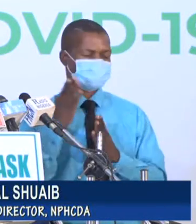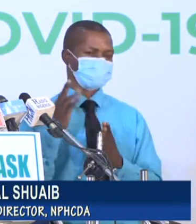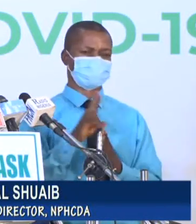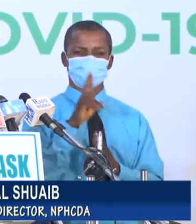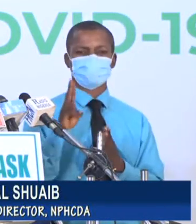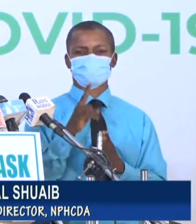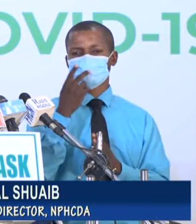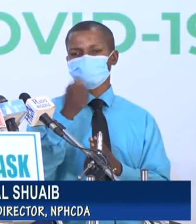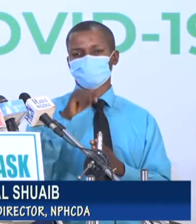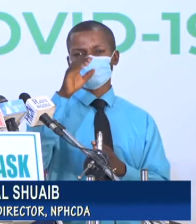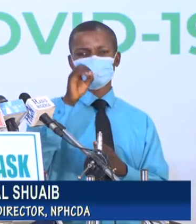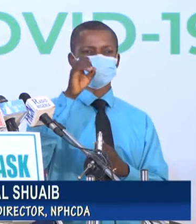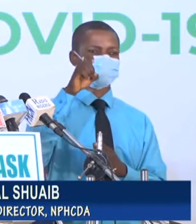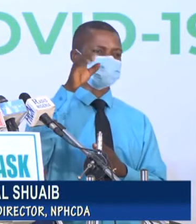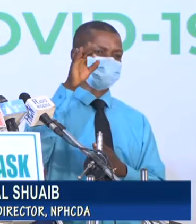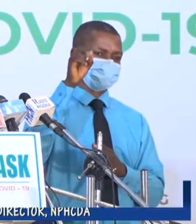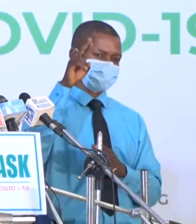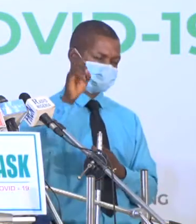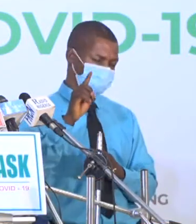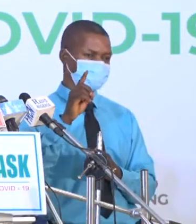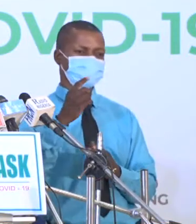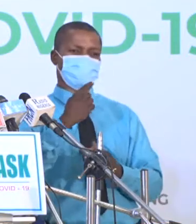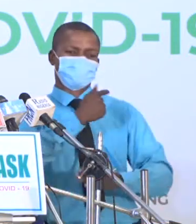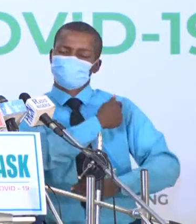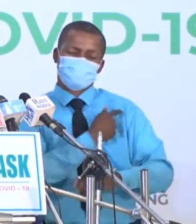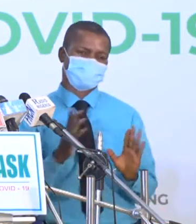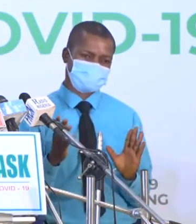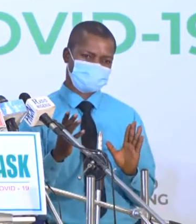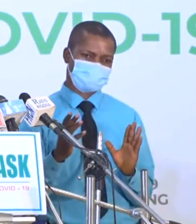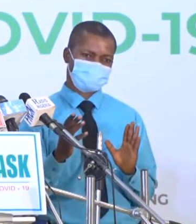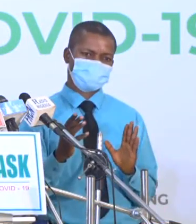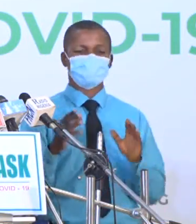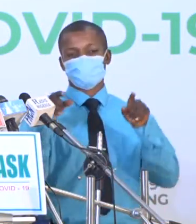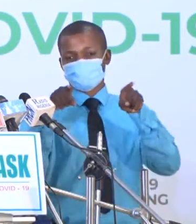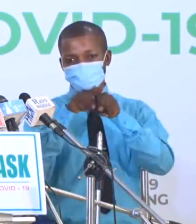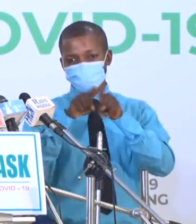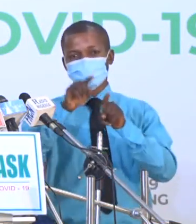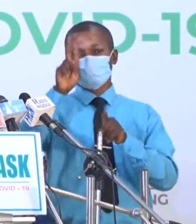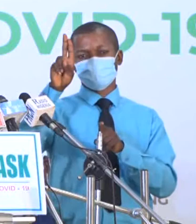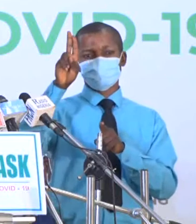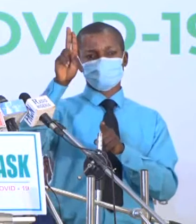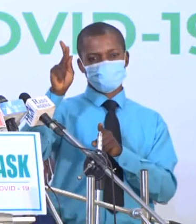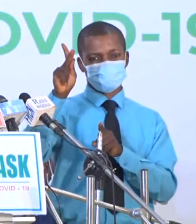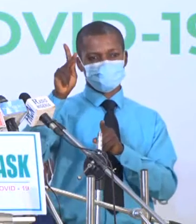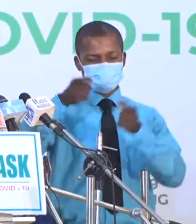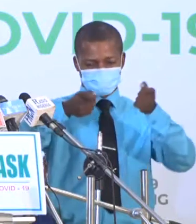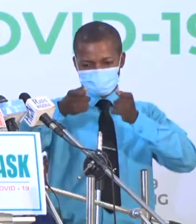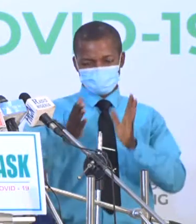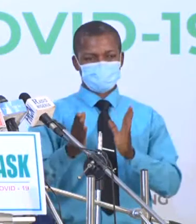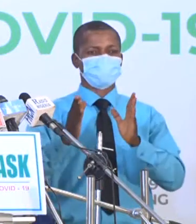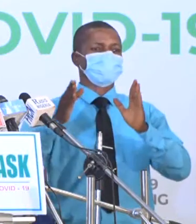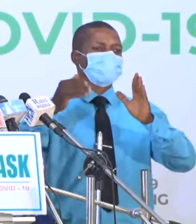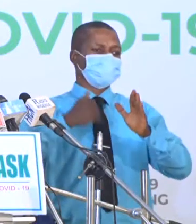using the Oxford AstraZeneca vaccine. Similarly, the UK's regulator has also determined